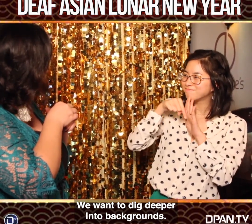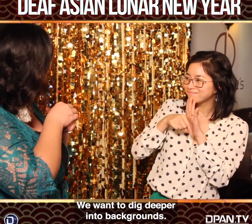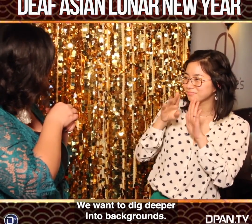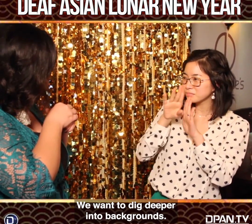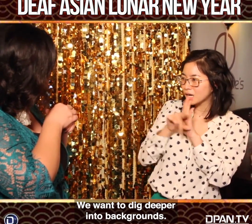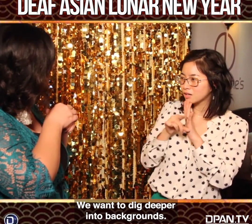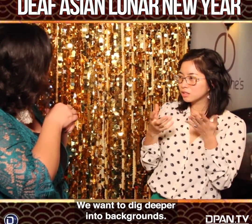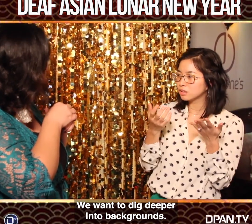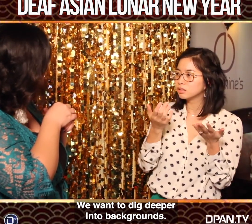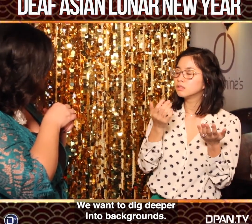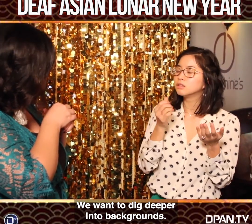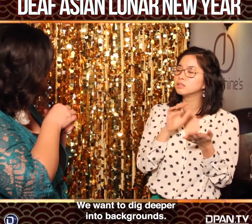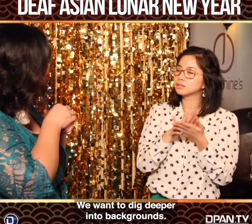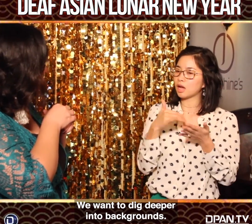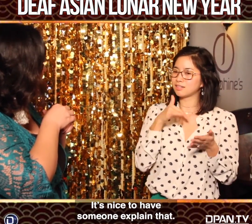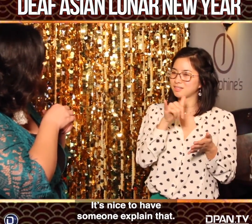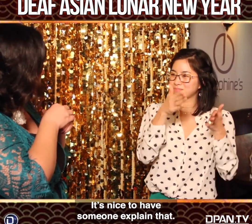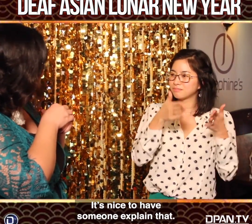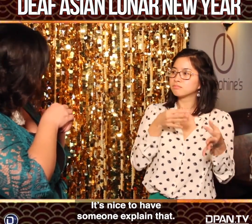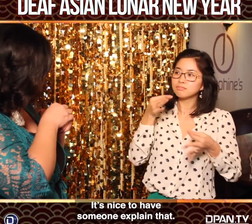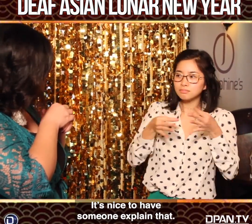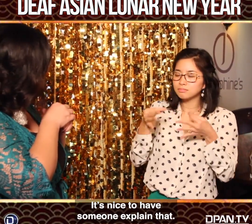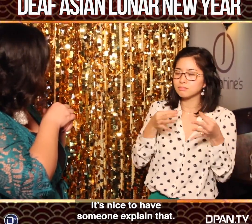it's nice to have someone explain that.